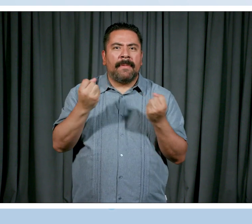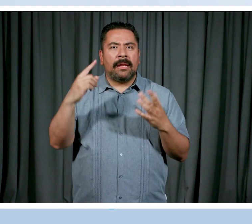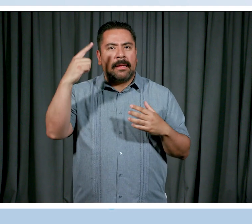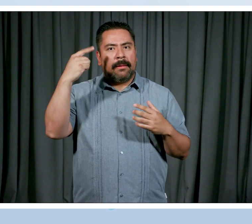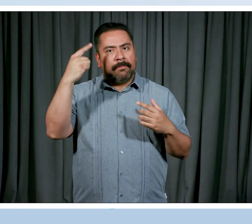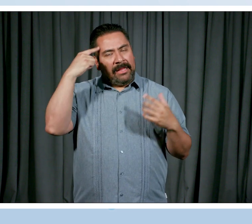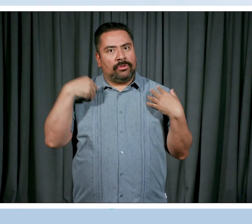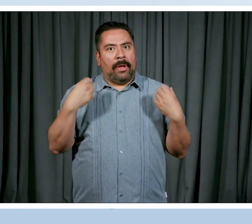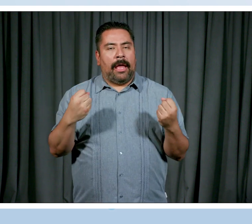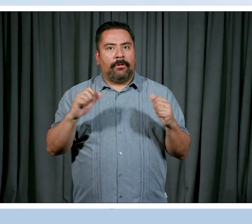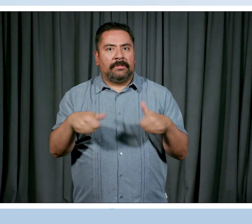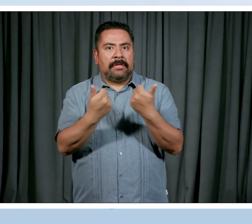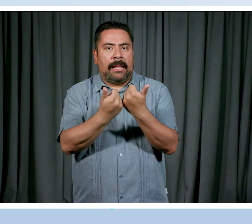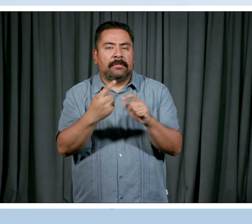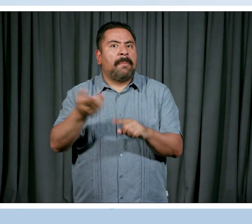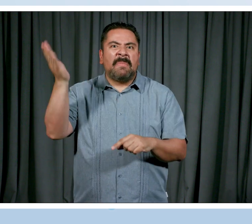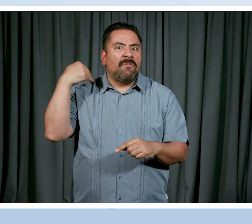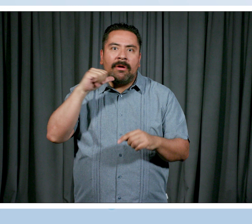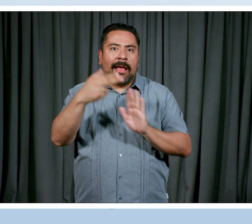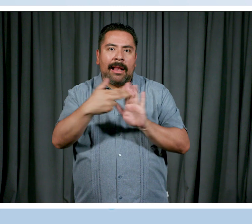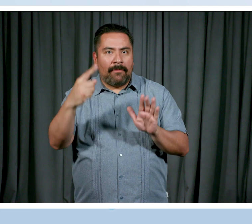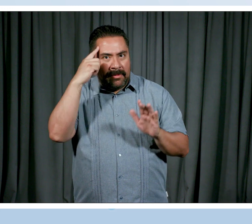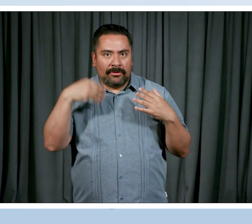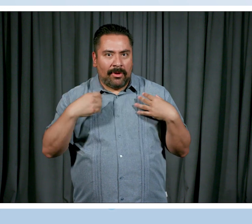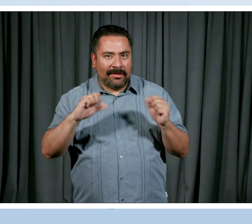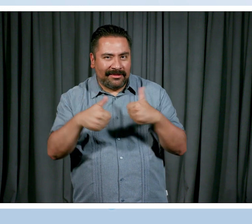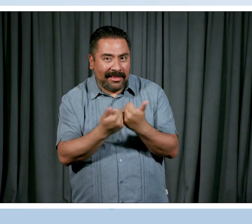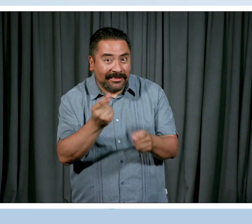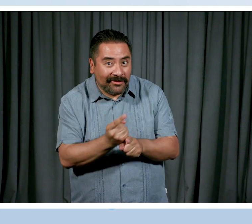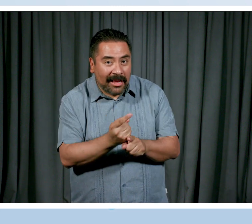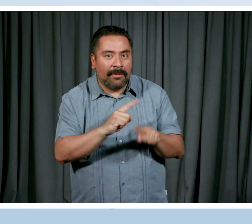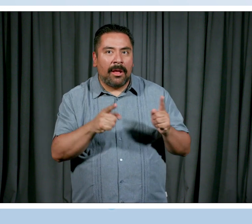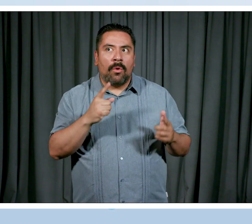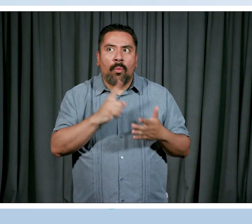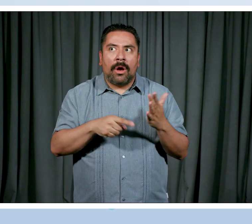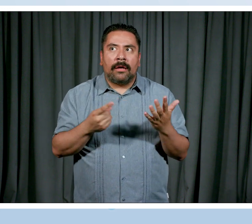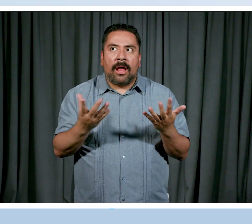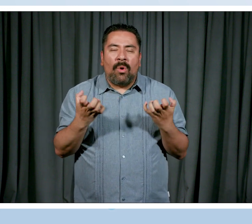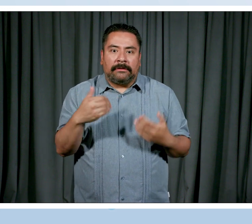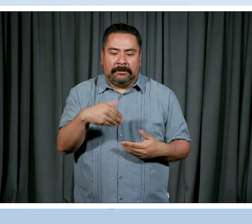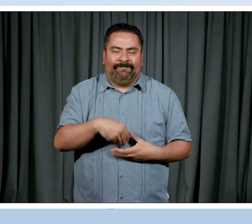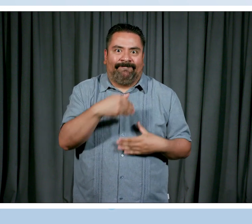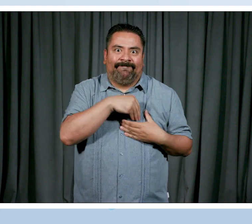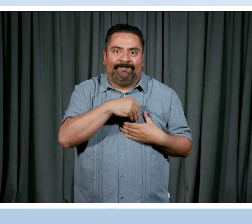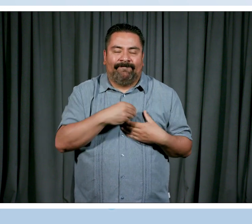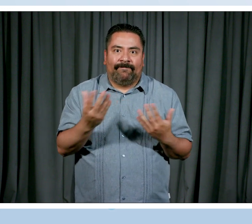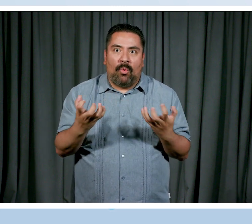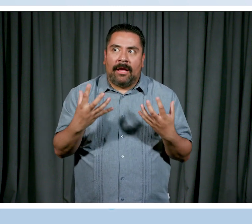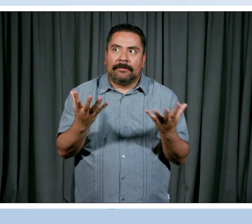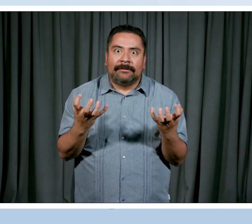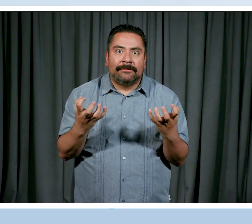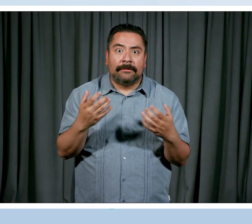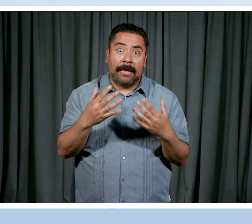back then, that's not how they were identified, right? And I think that what I craved in my soul, whether it's healthy or